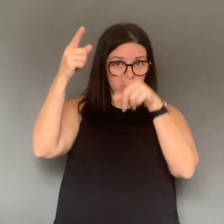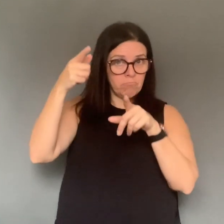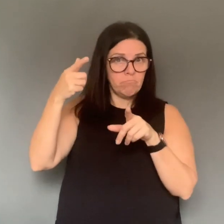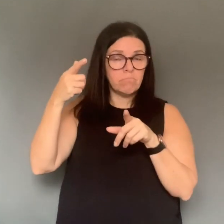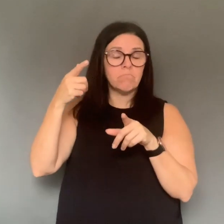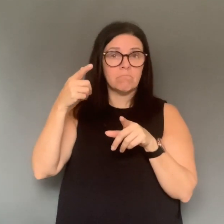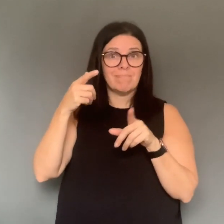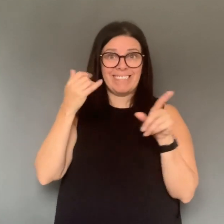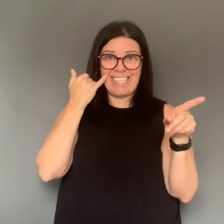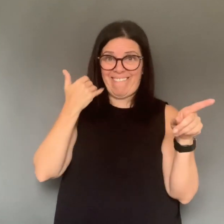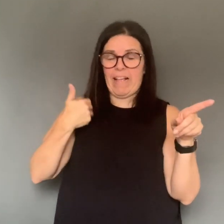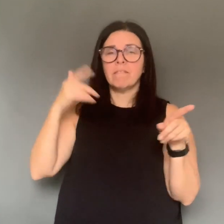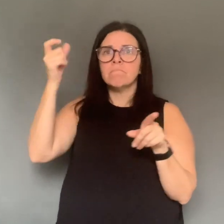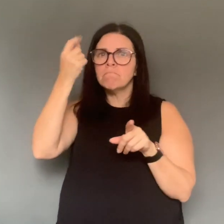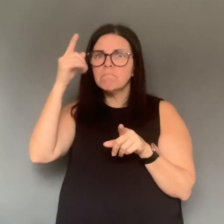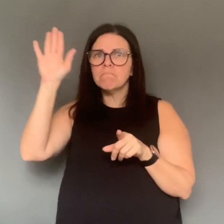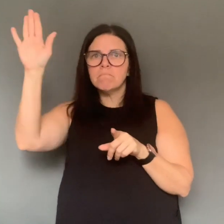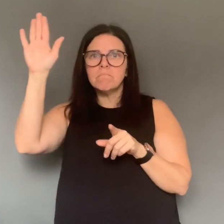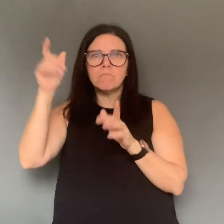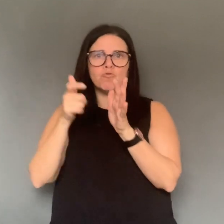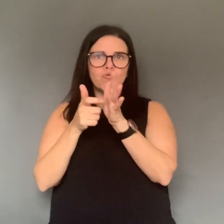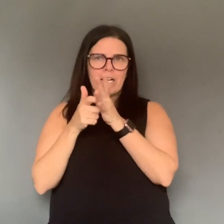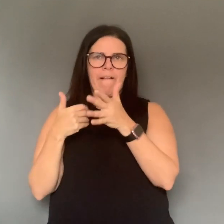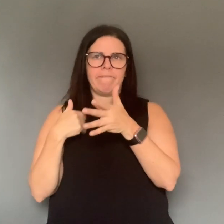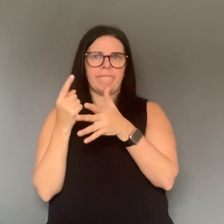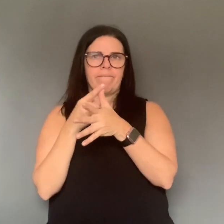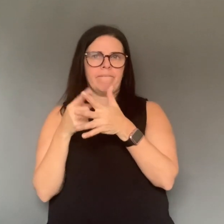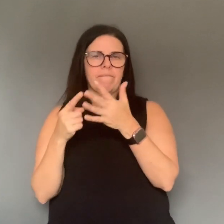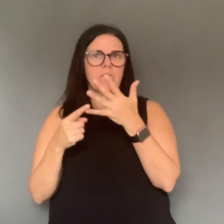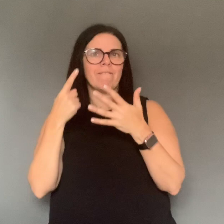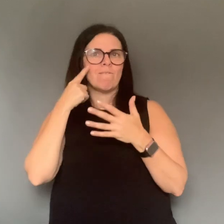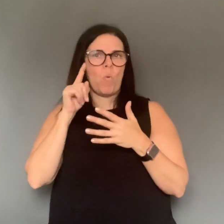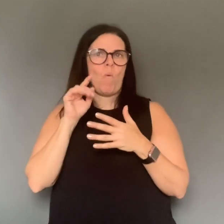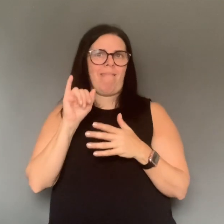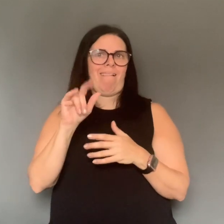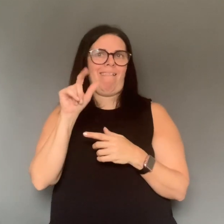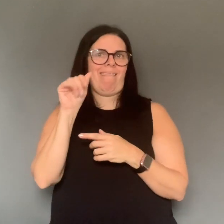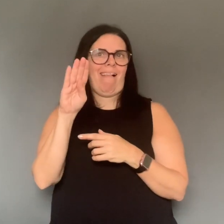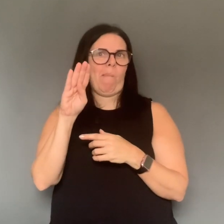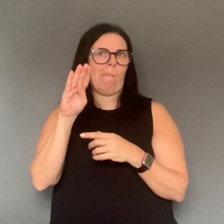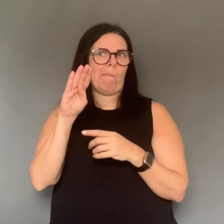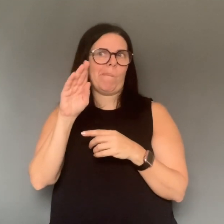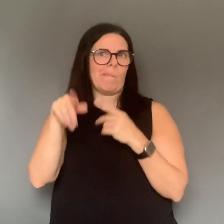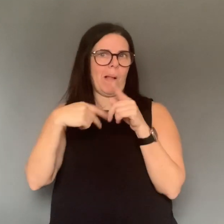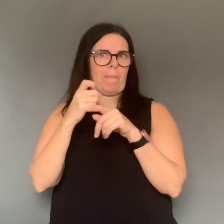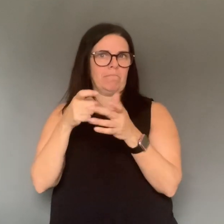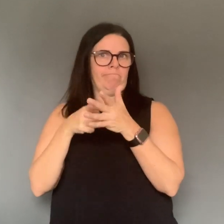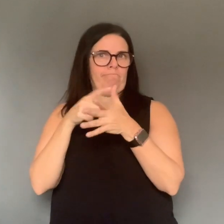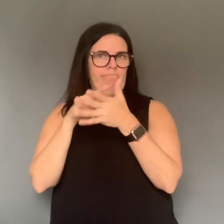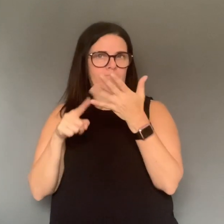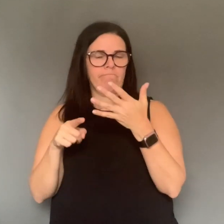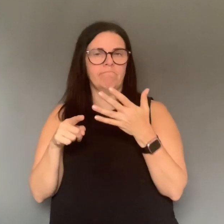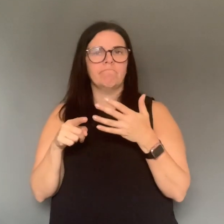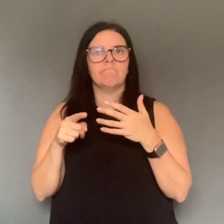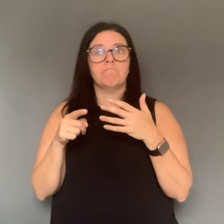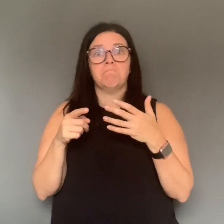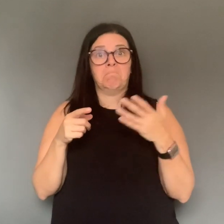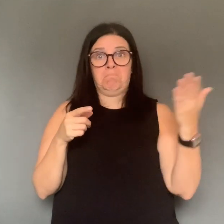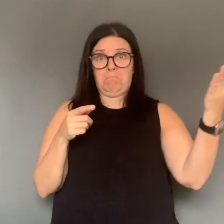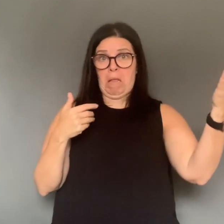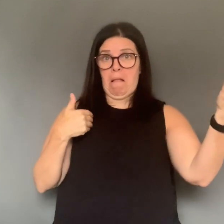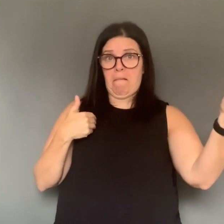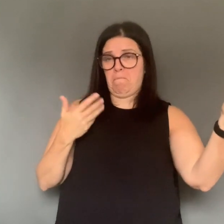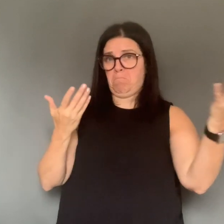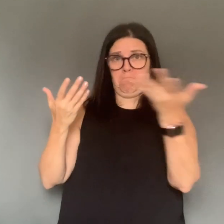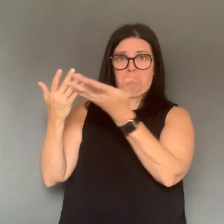but if they do have the capacity, I think there are ways that they can connect with the public health labs and the ministry to put up a